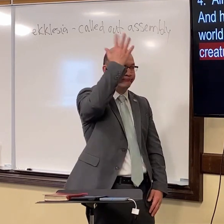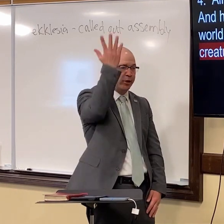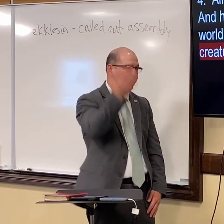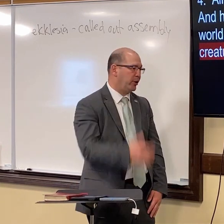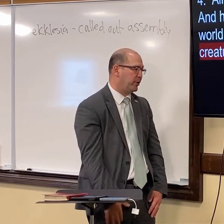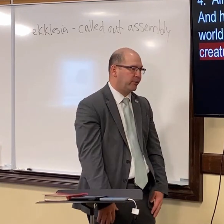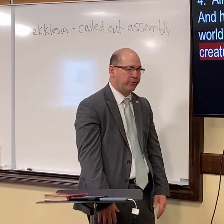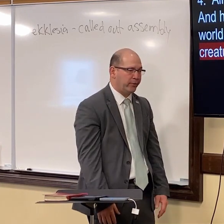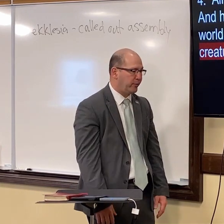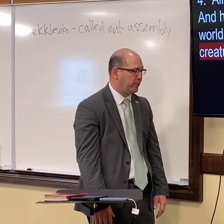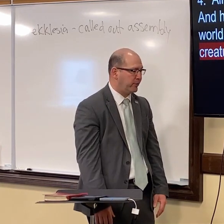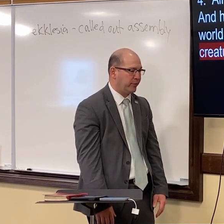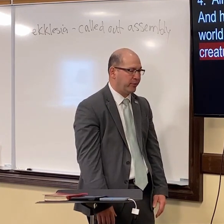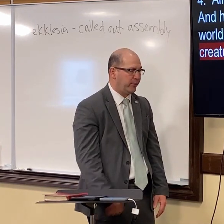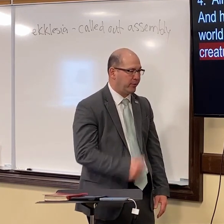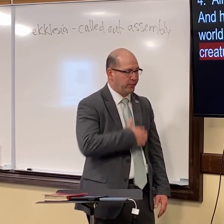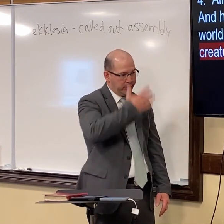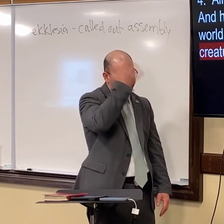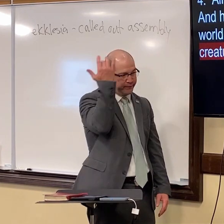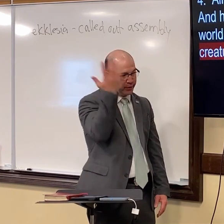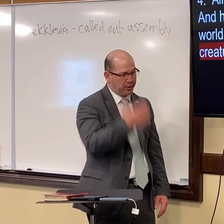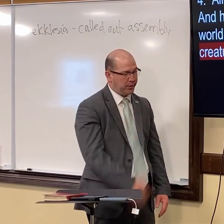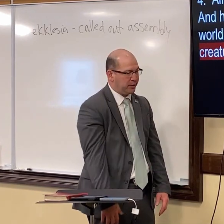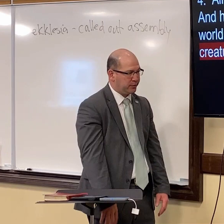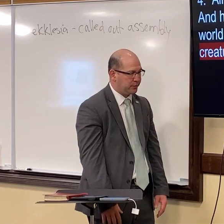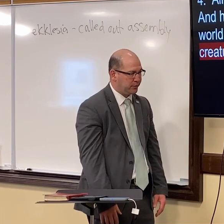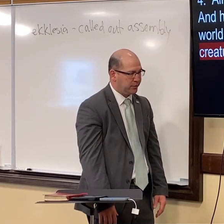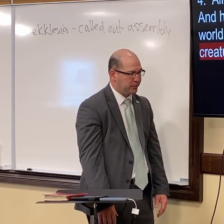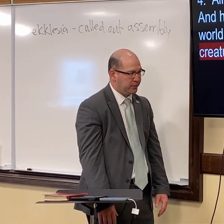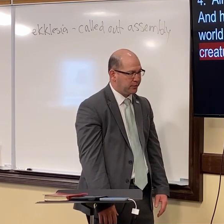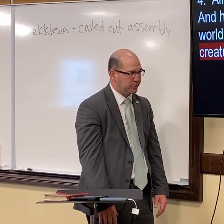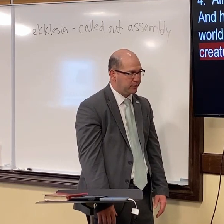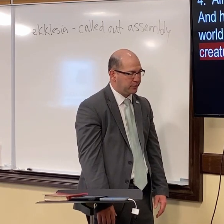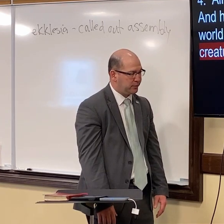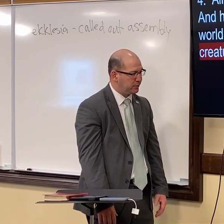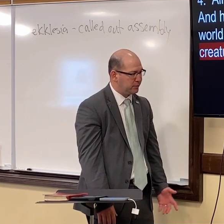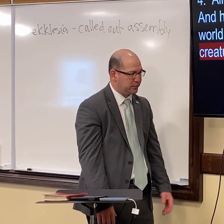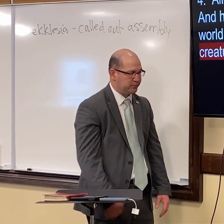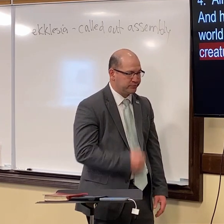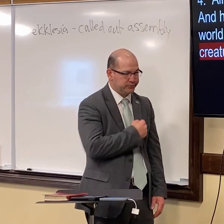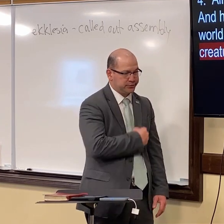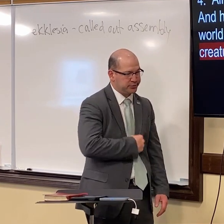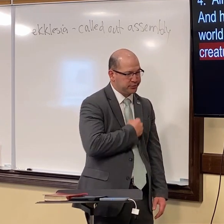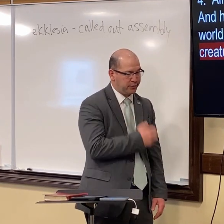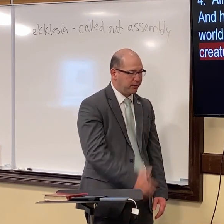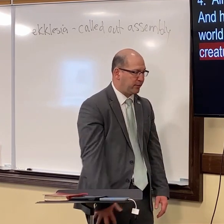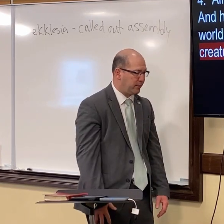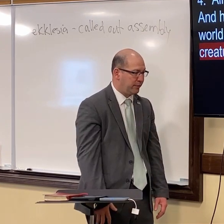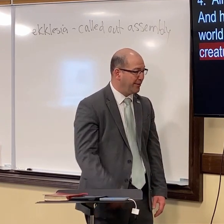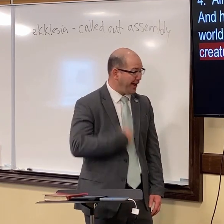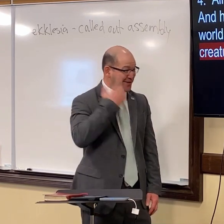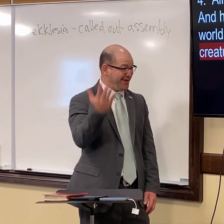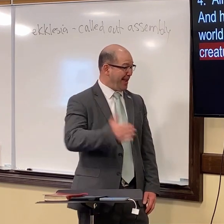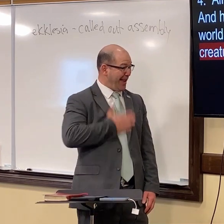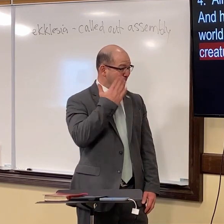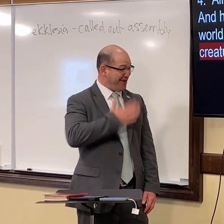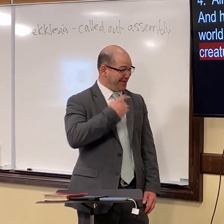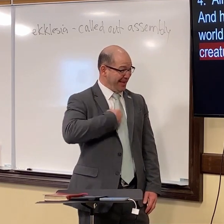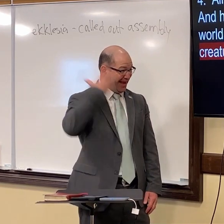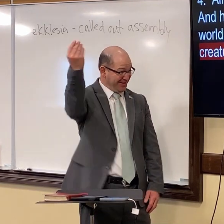I you know, say, oh, well, I really want you to go to heaven. I wish I could tell you how, but you know, I forgot. I'm sorry.